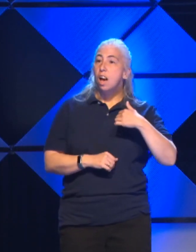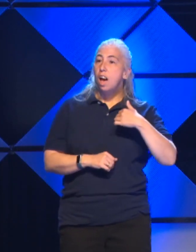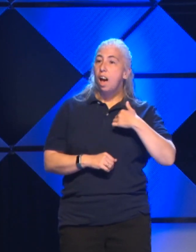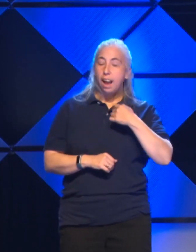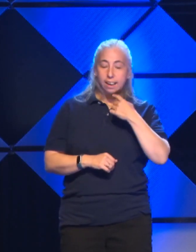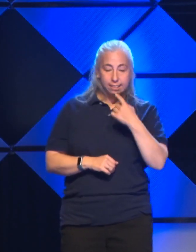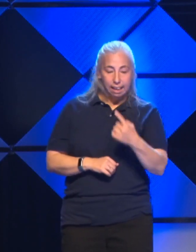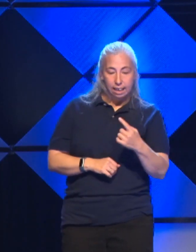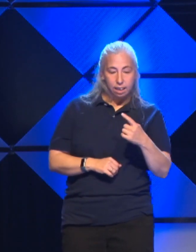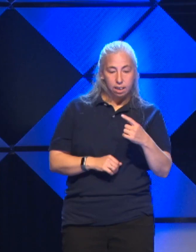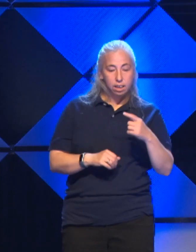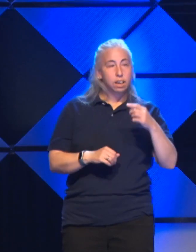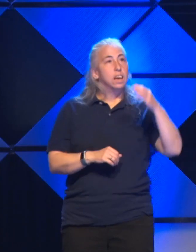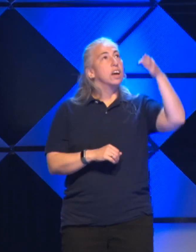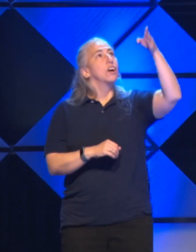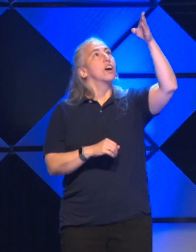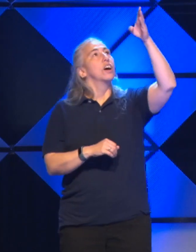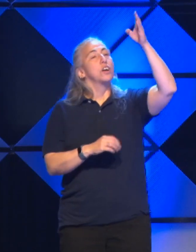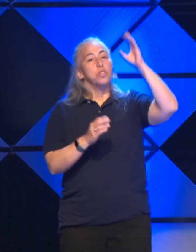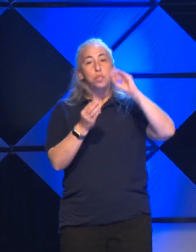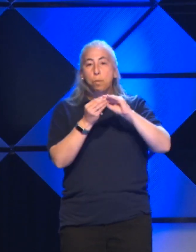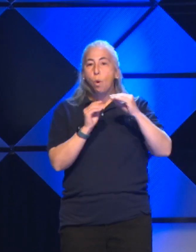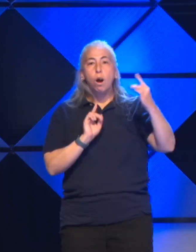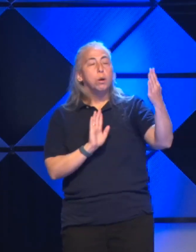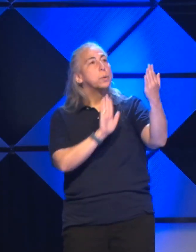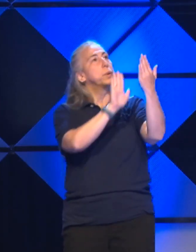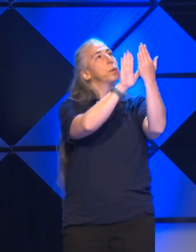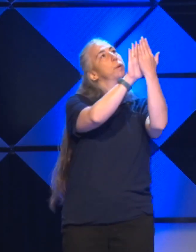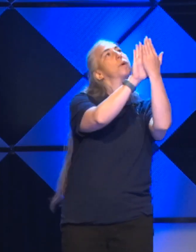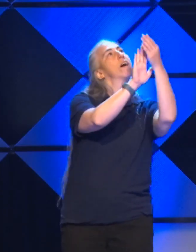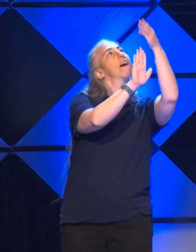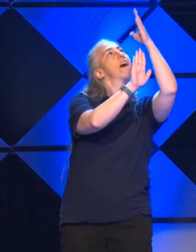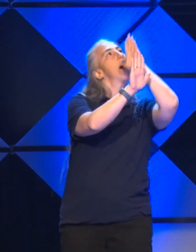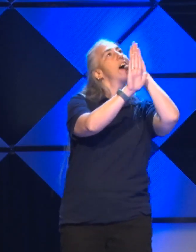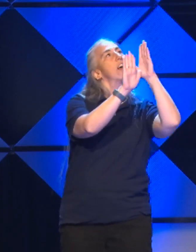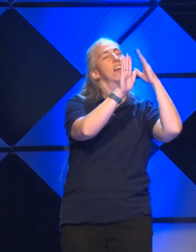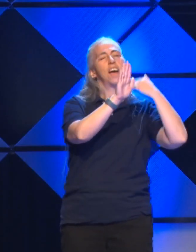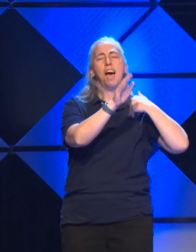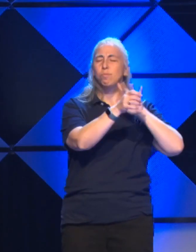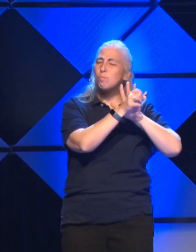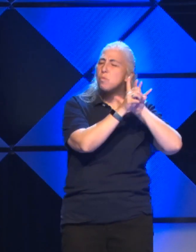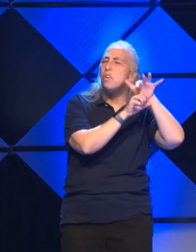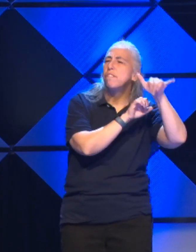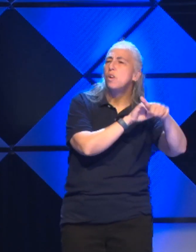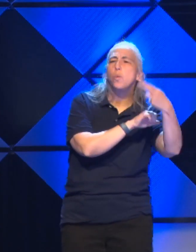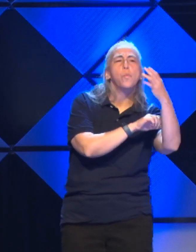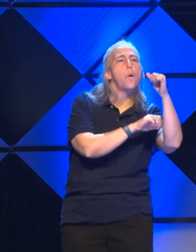hope we have. Closer we get to God, more hope we have.